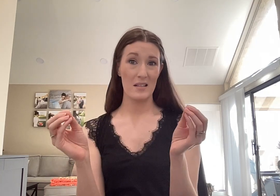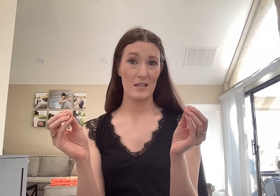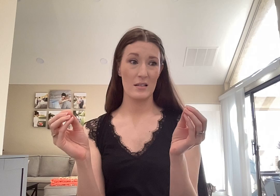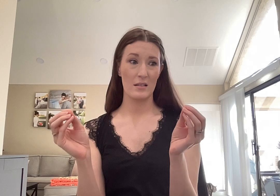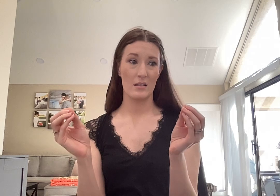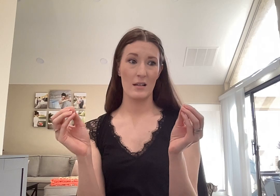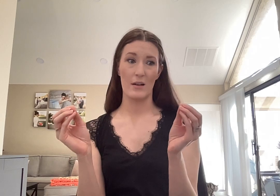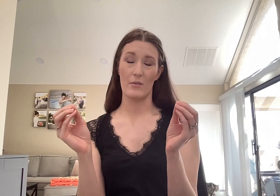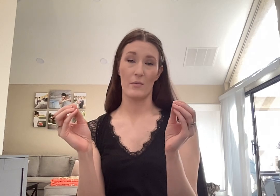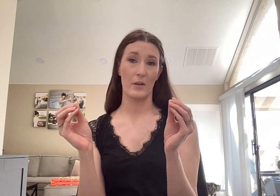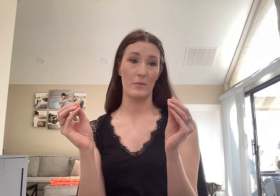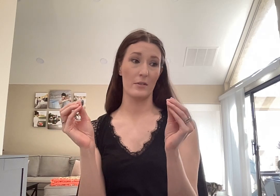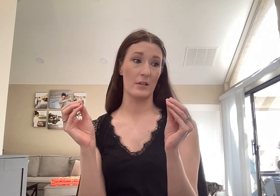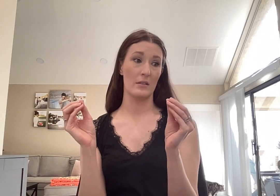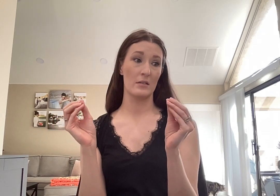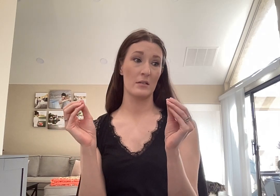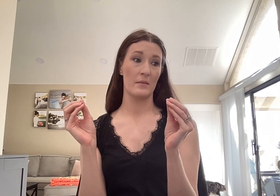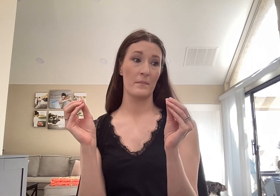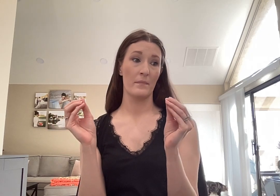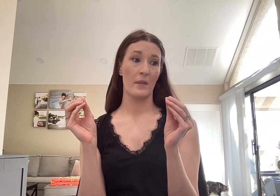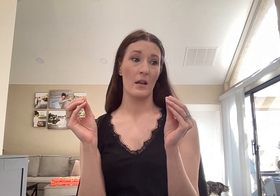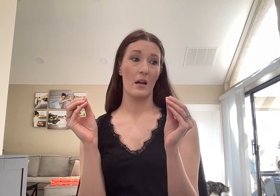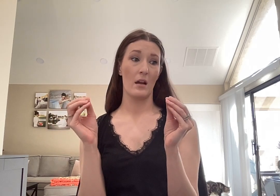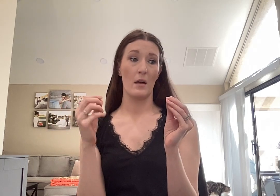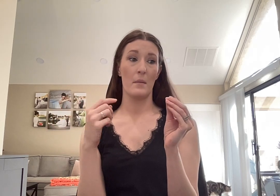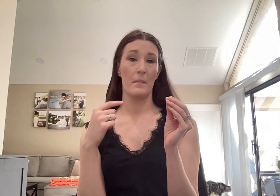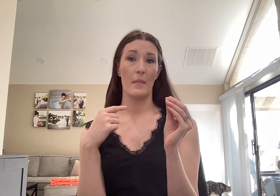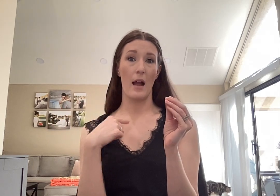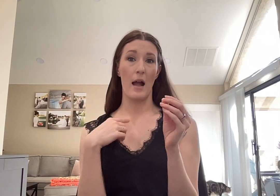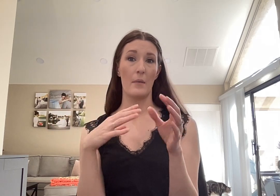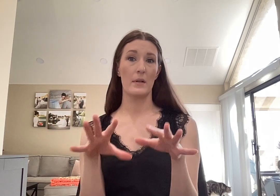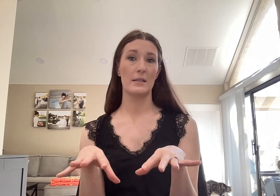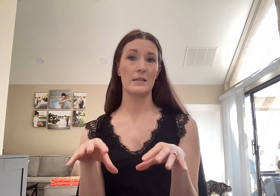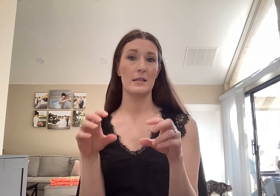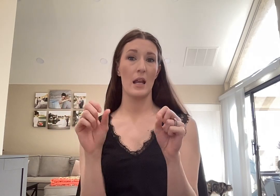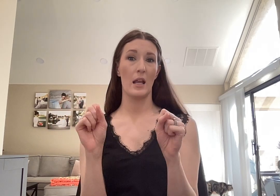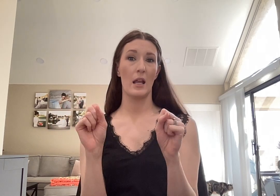office. I don't know where you would learn this. I was taking